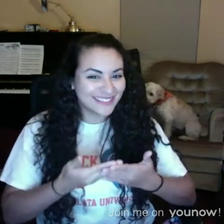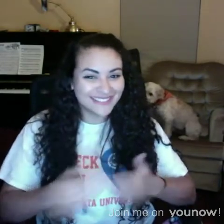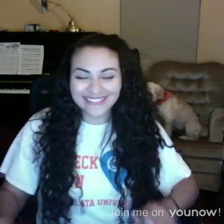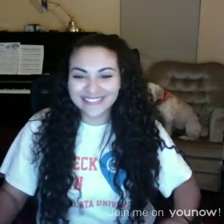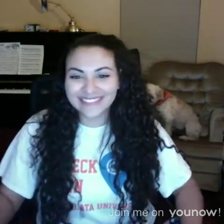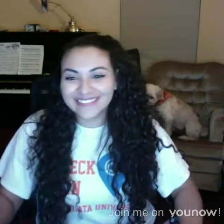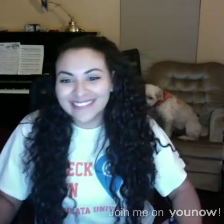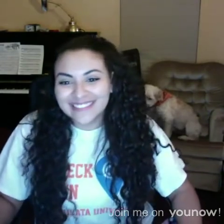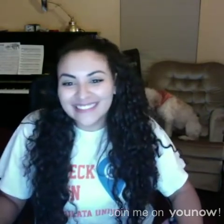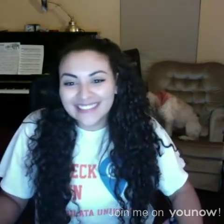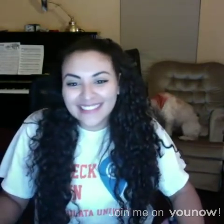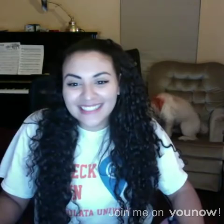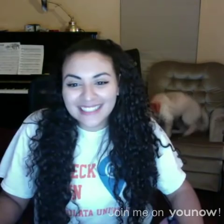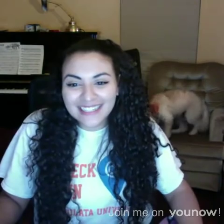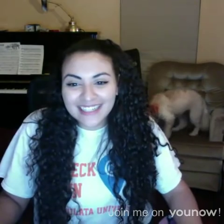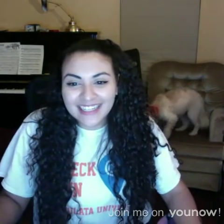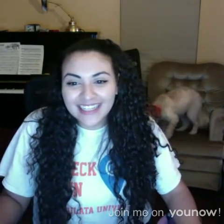good?